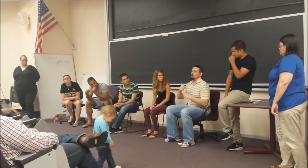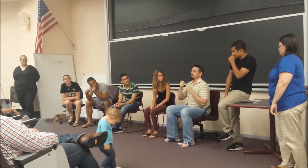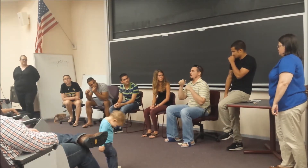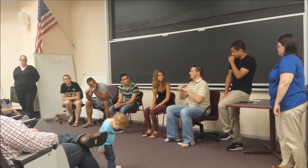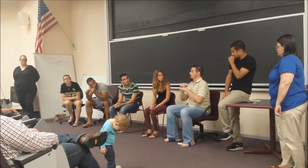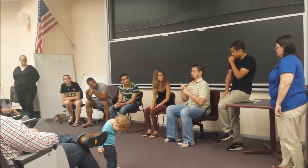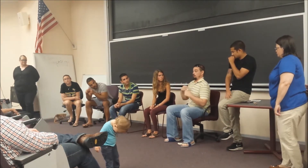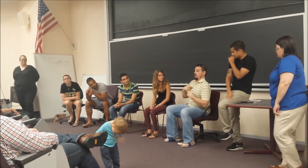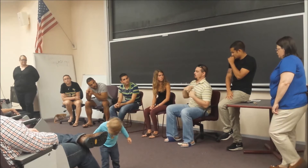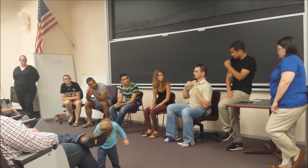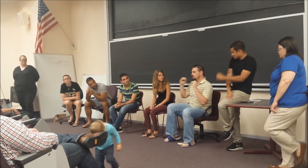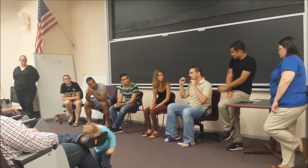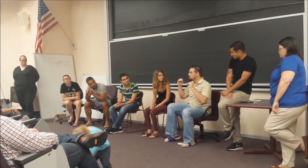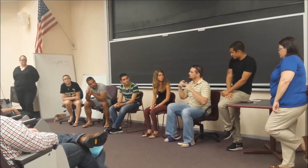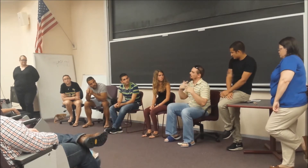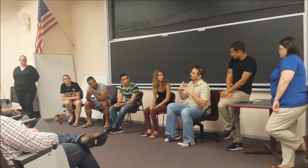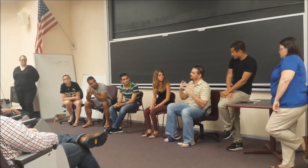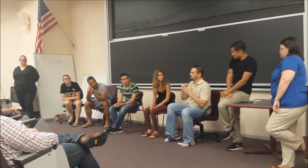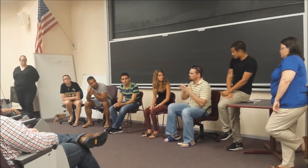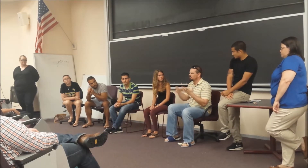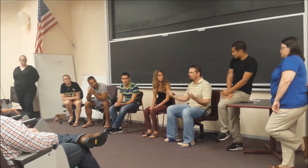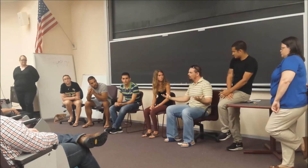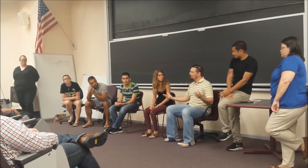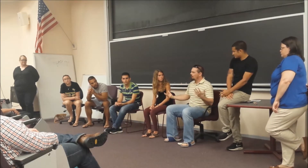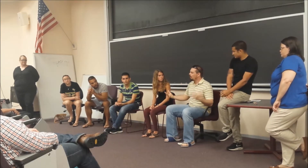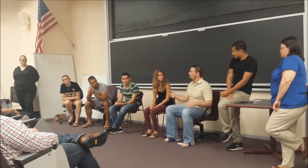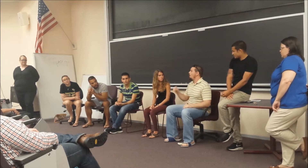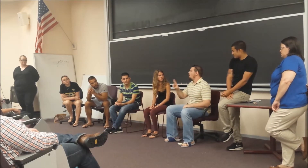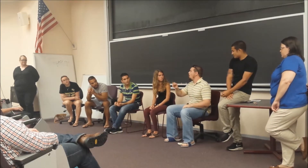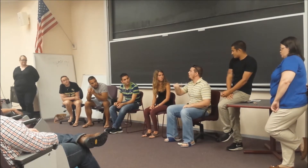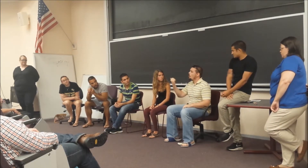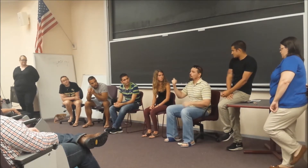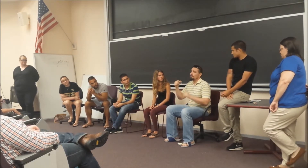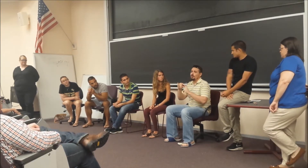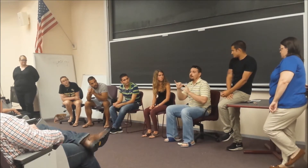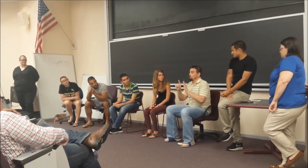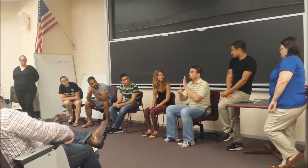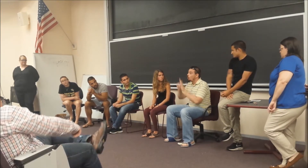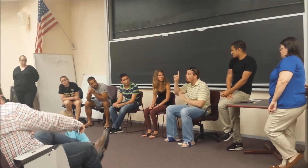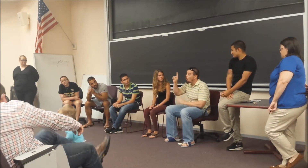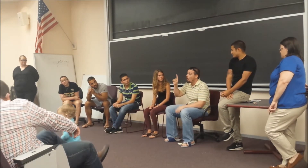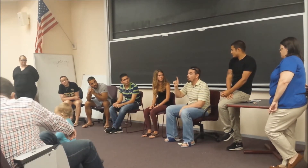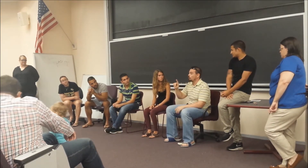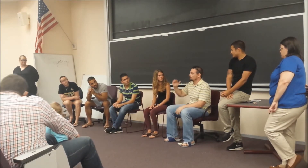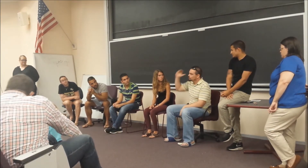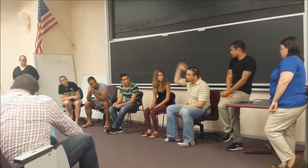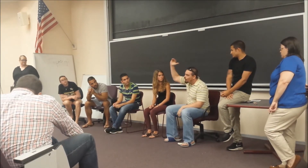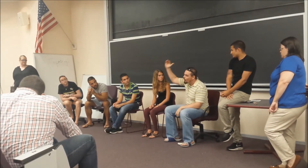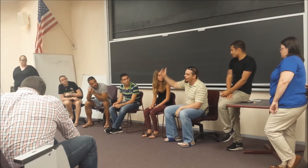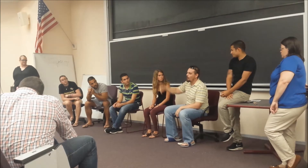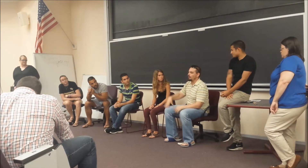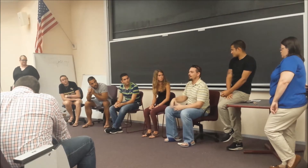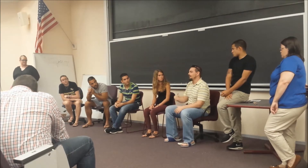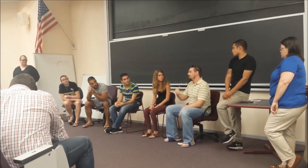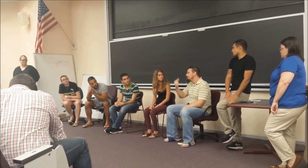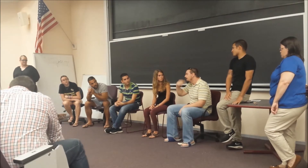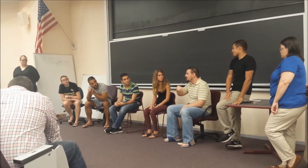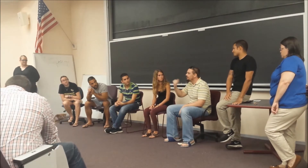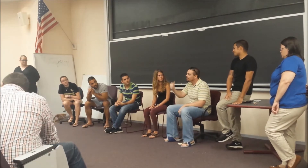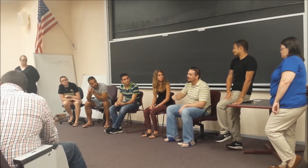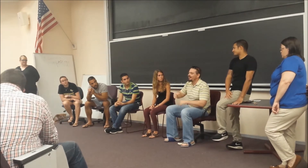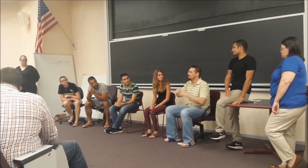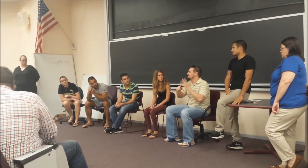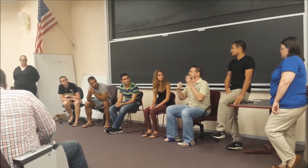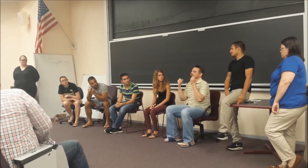There's different ways that you would sign run conceptually. I try to teach that to my students, like, tall, or